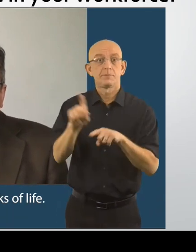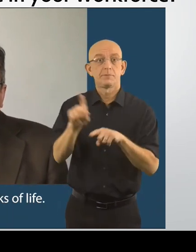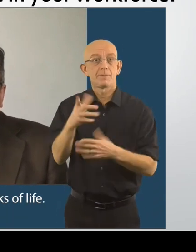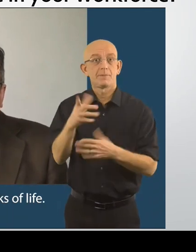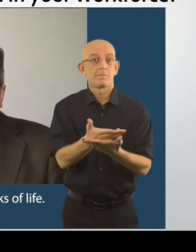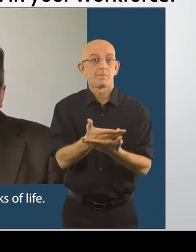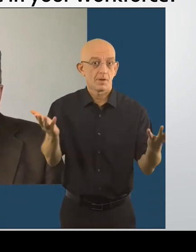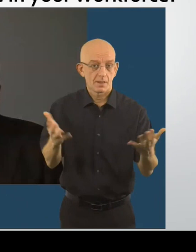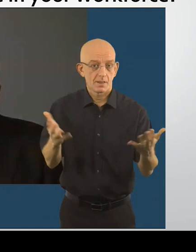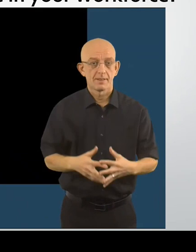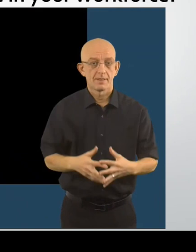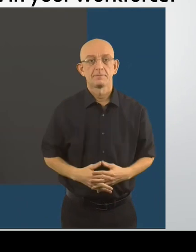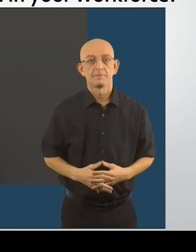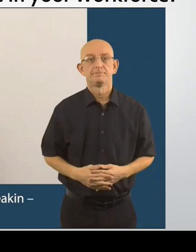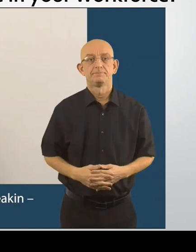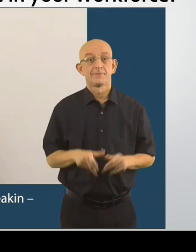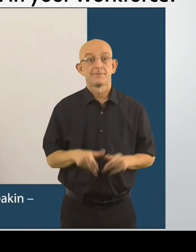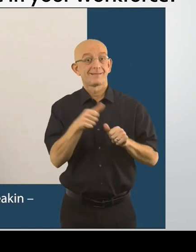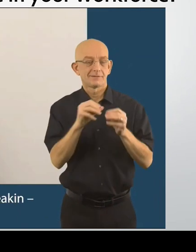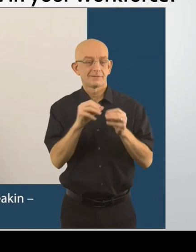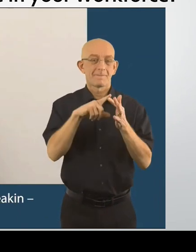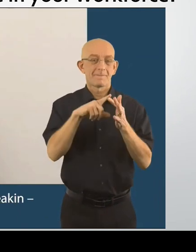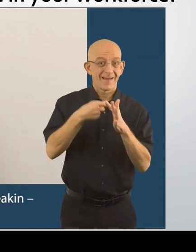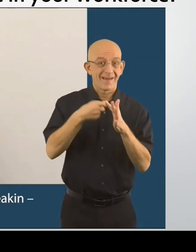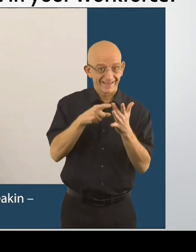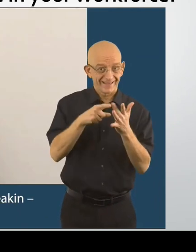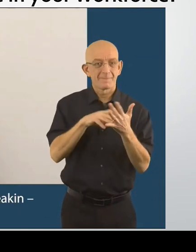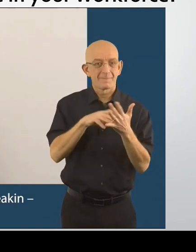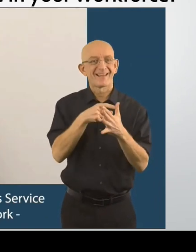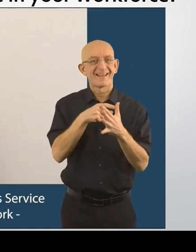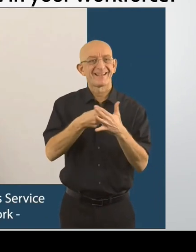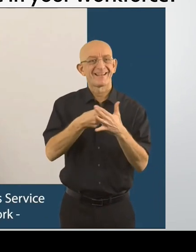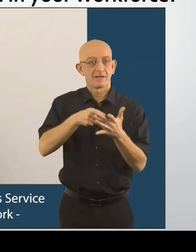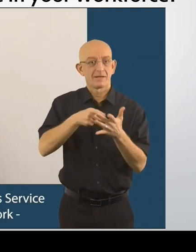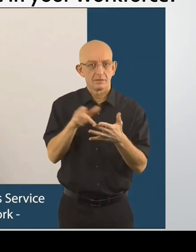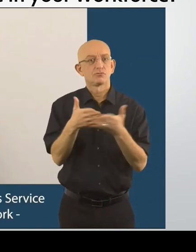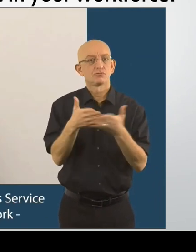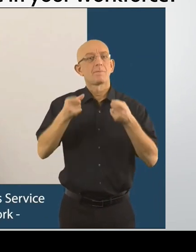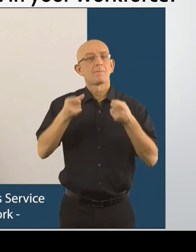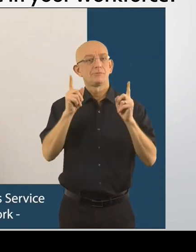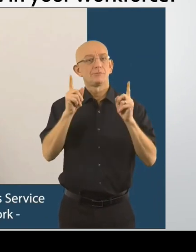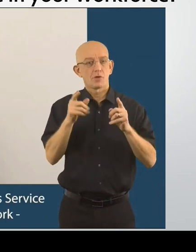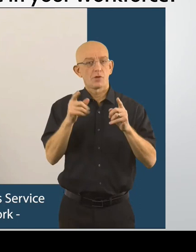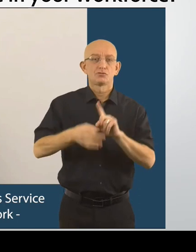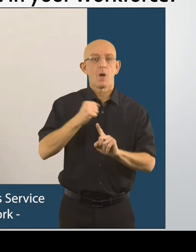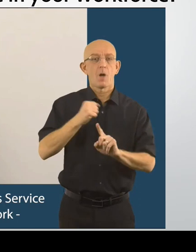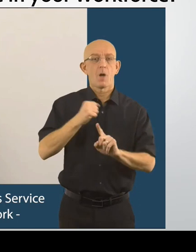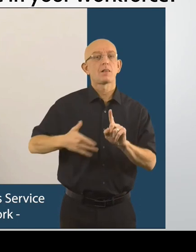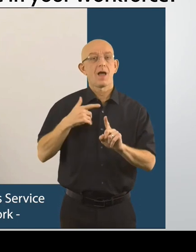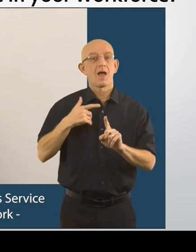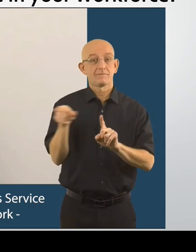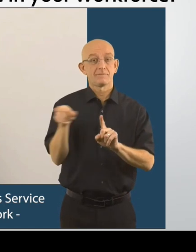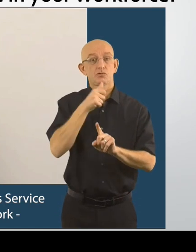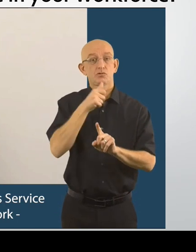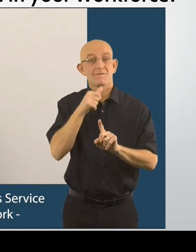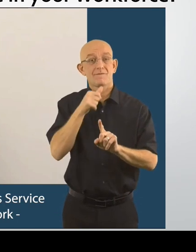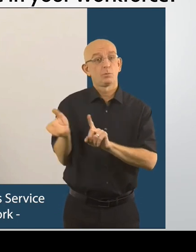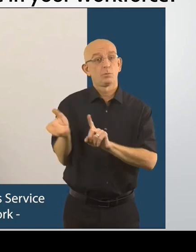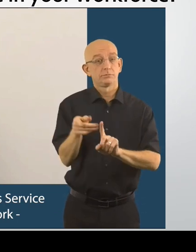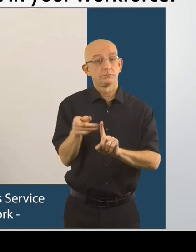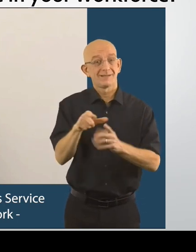from all walks of life. The next person to speak is Becky Meakin, General Manager at Shaping Our Lives Service User